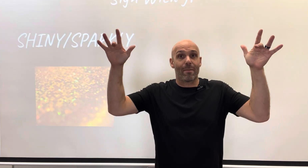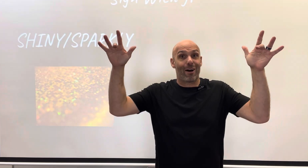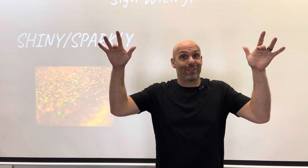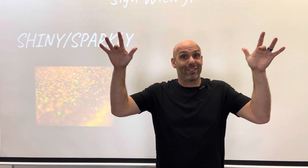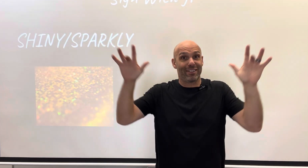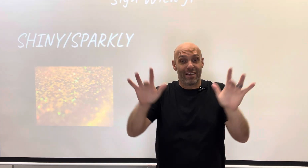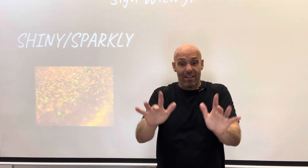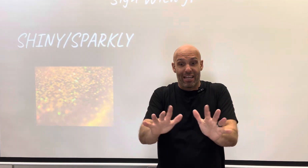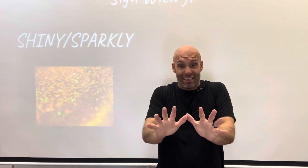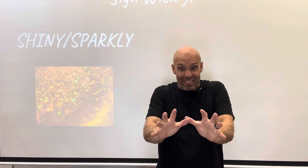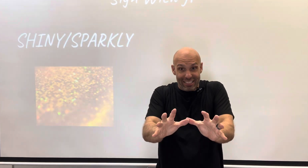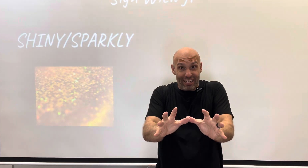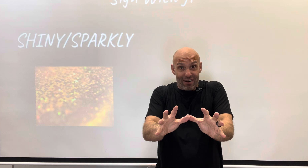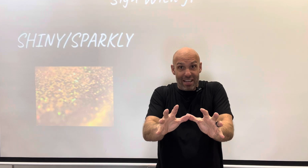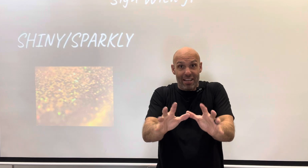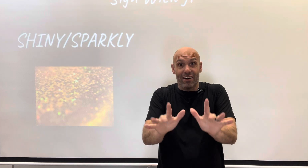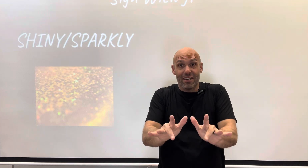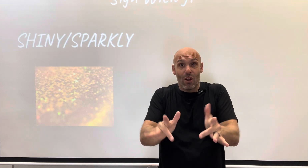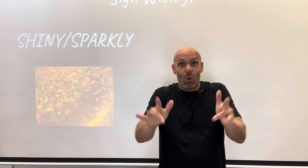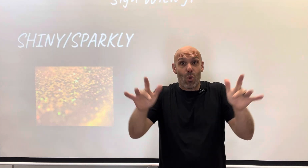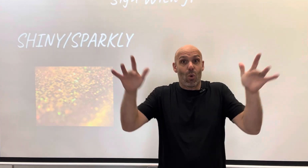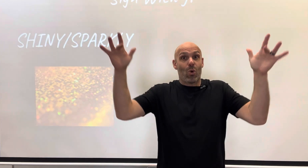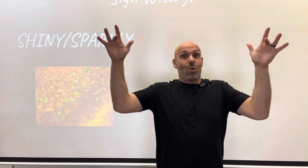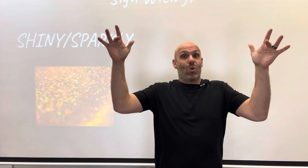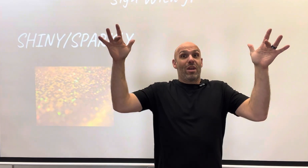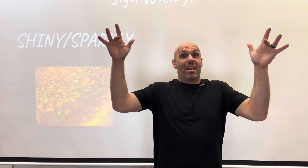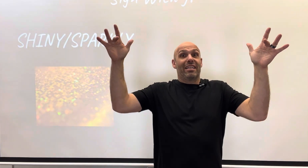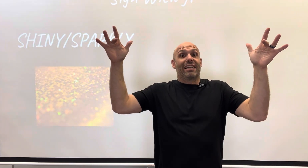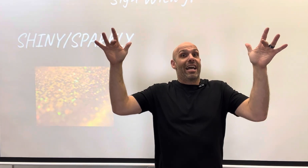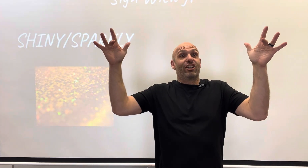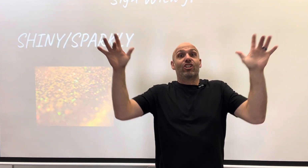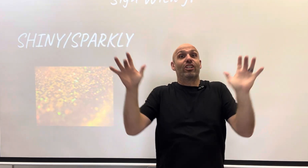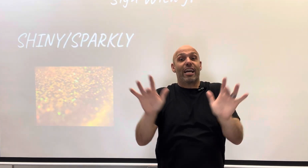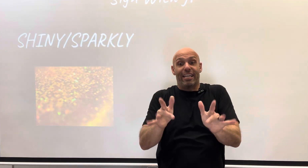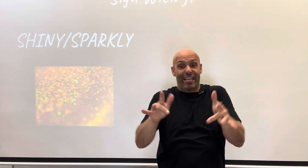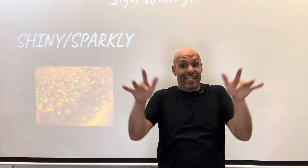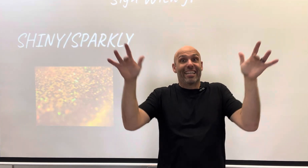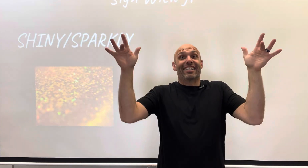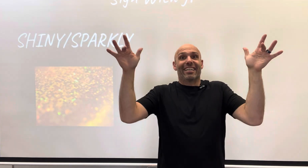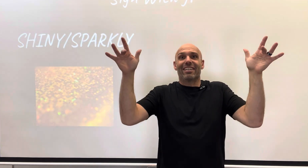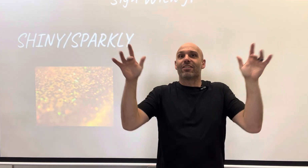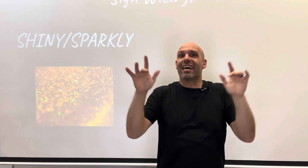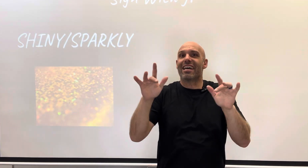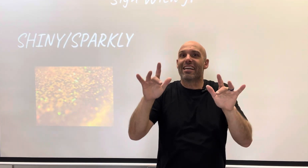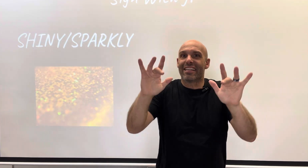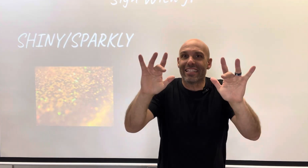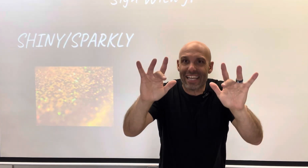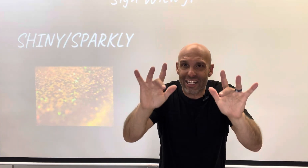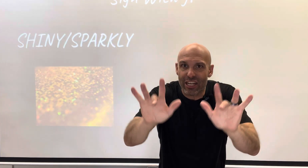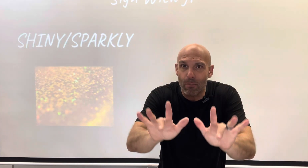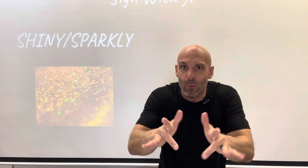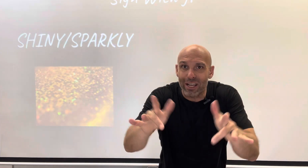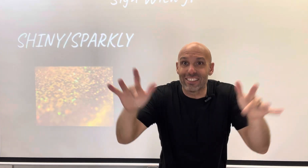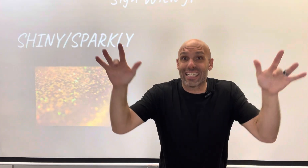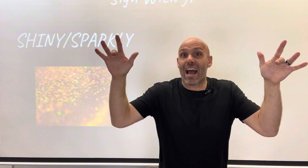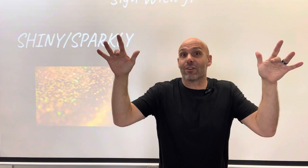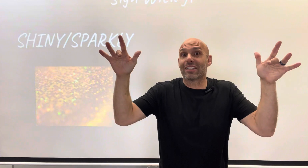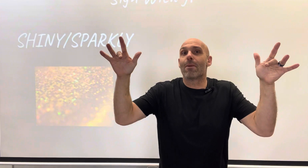out. Like this thing right here is like shiny. Okay, so this hand shape wiggling out